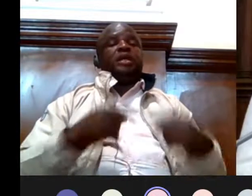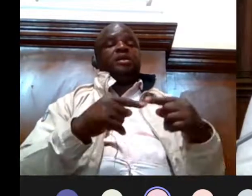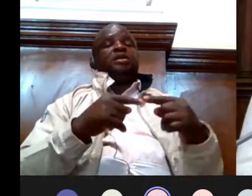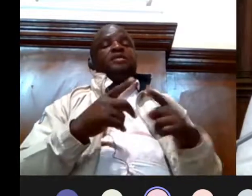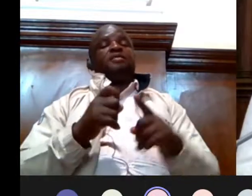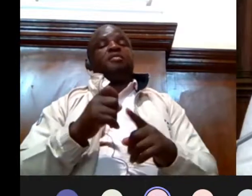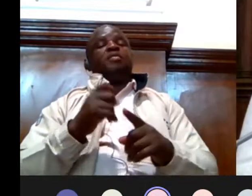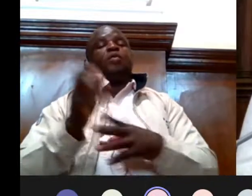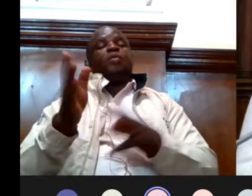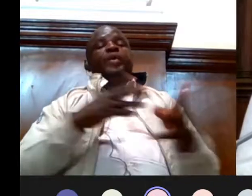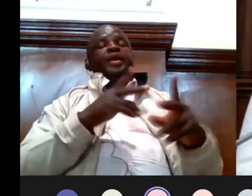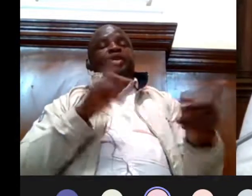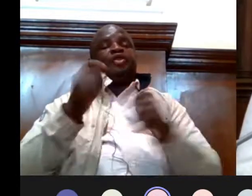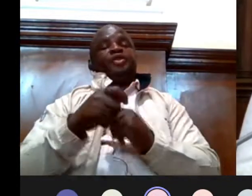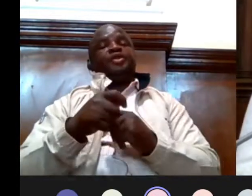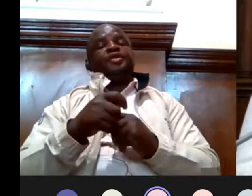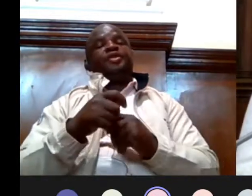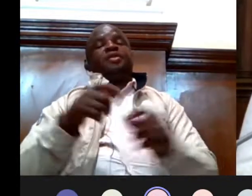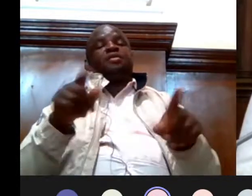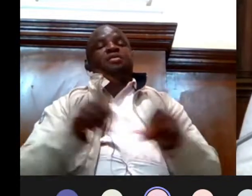change, such as the